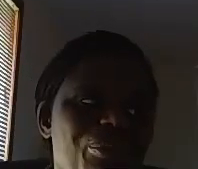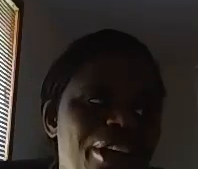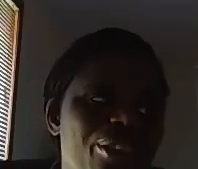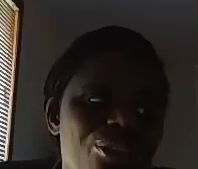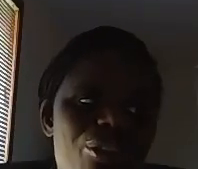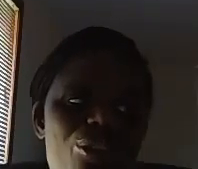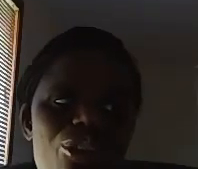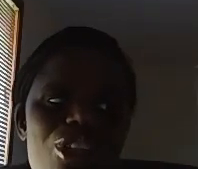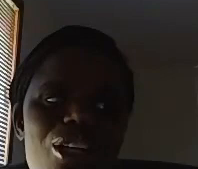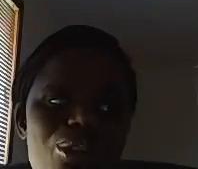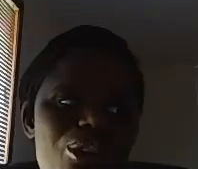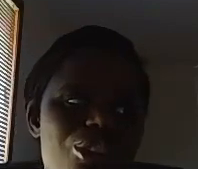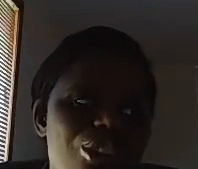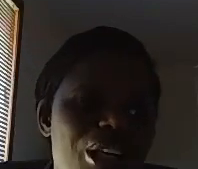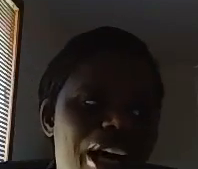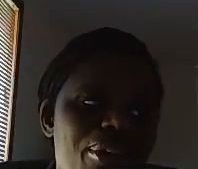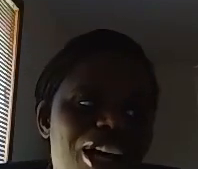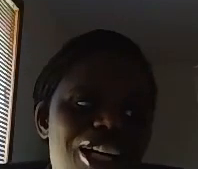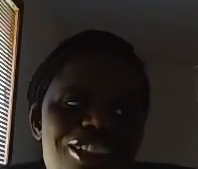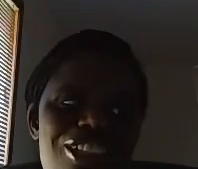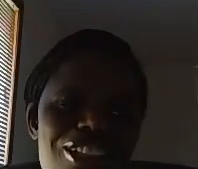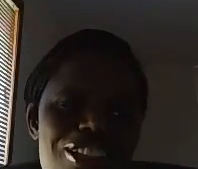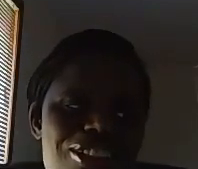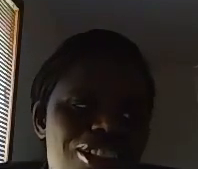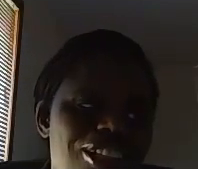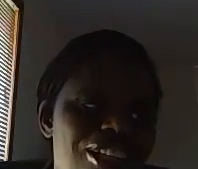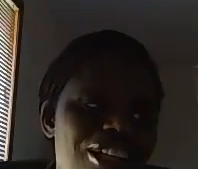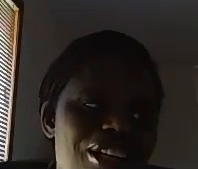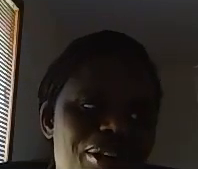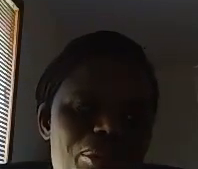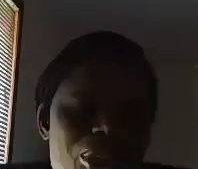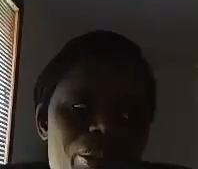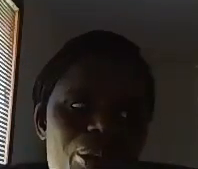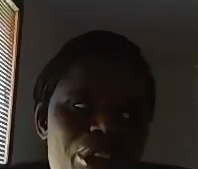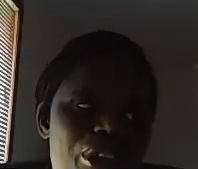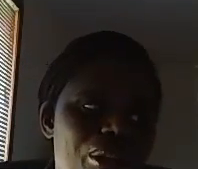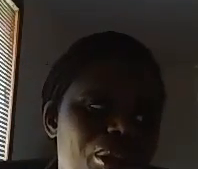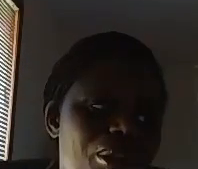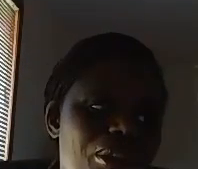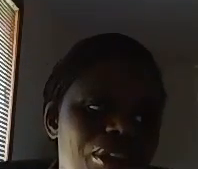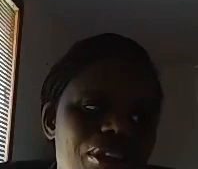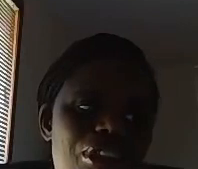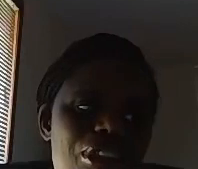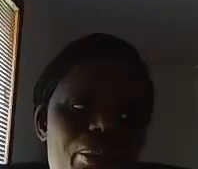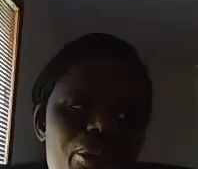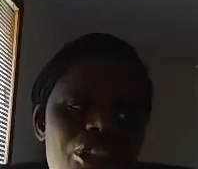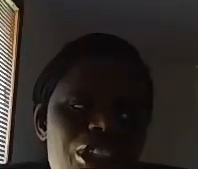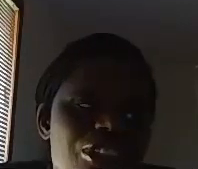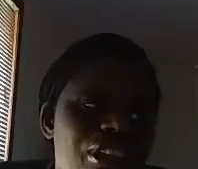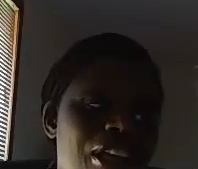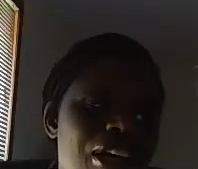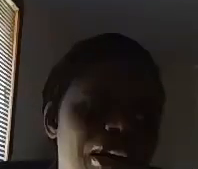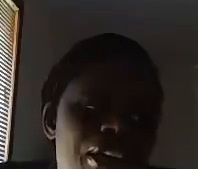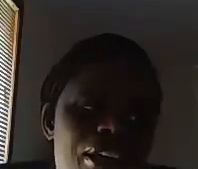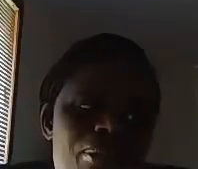English is my third language, having accent and put me the